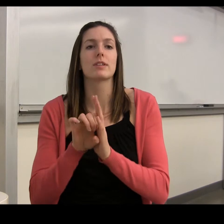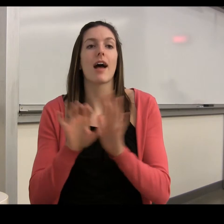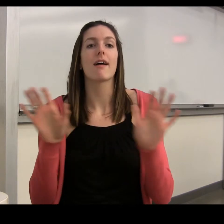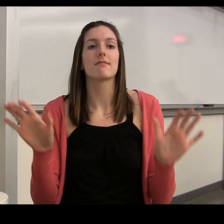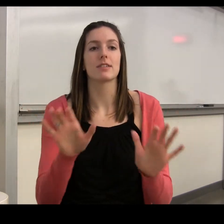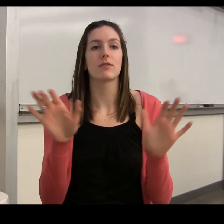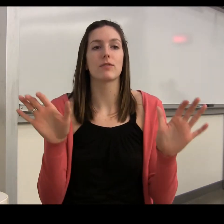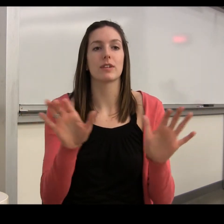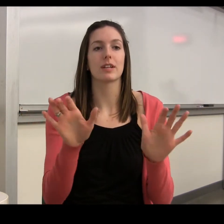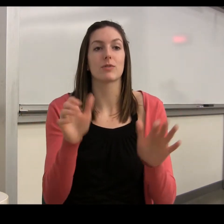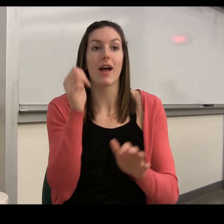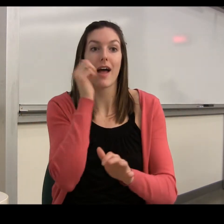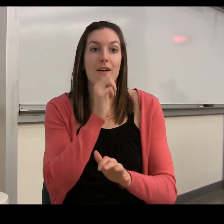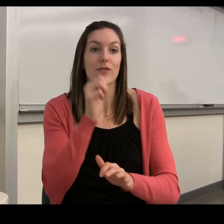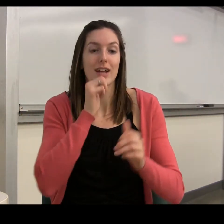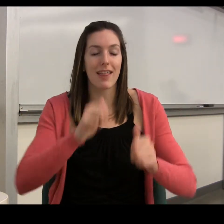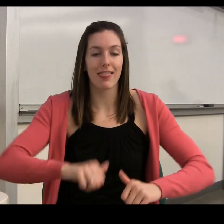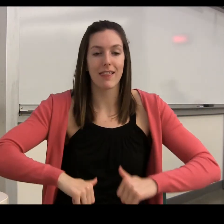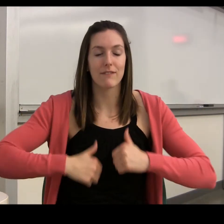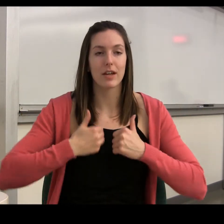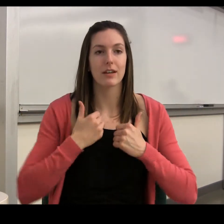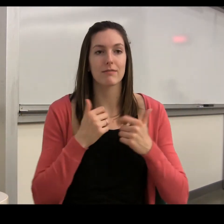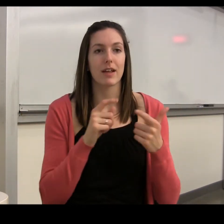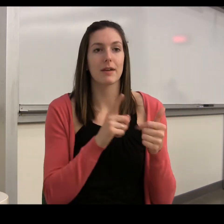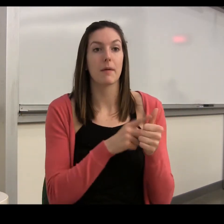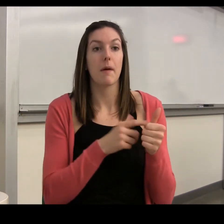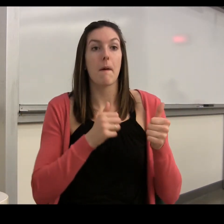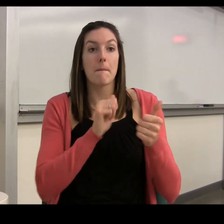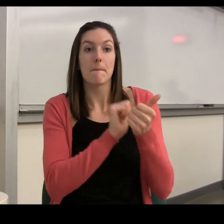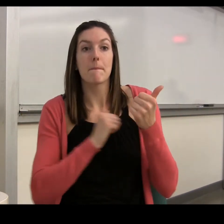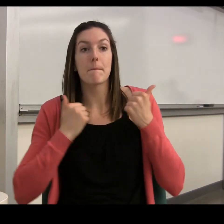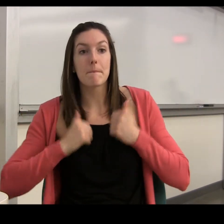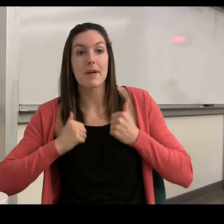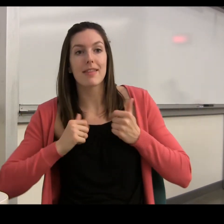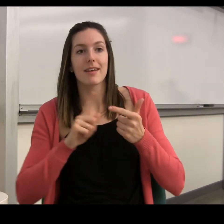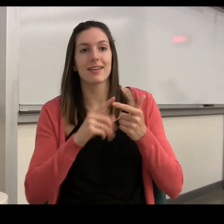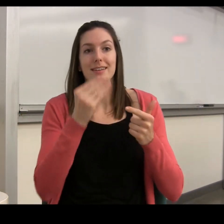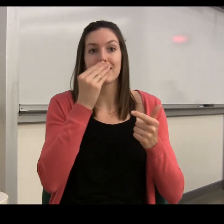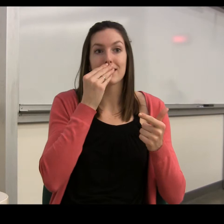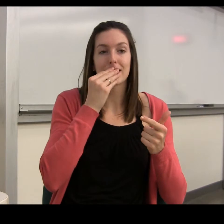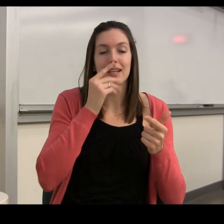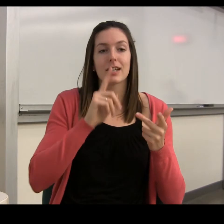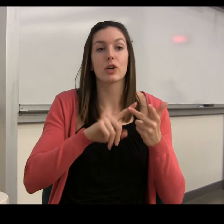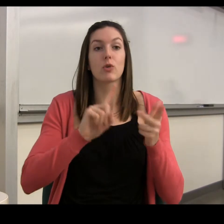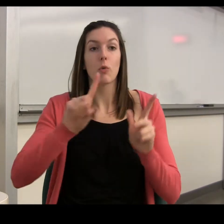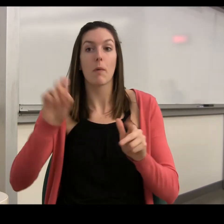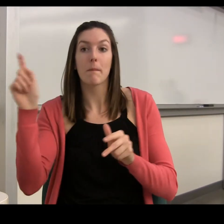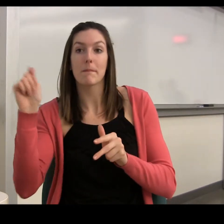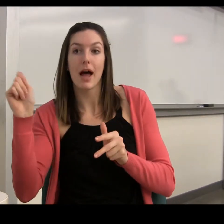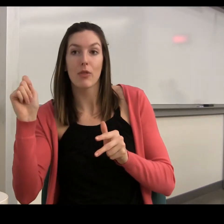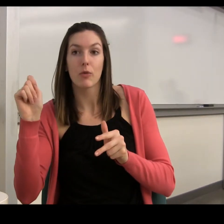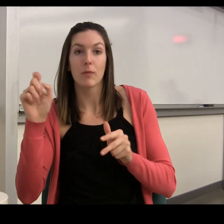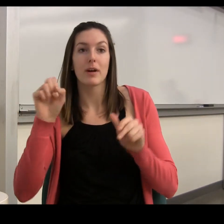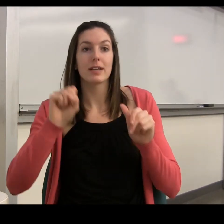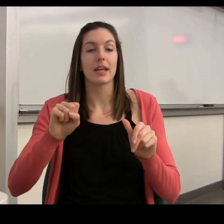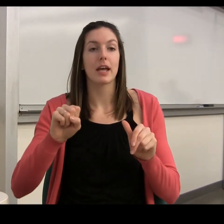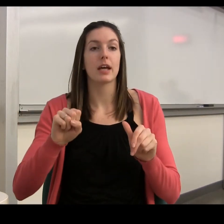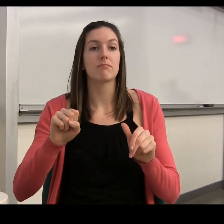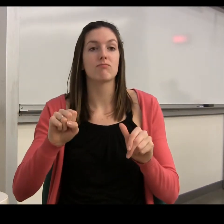basically bathing, eating, using the toilet. Can you do all those things on your own? And those are ones that